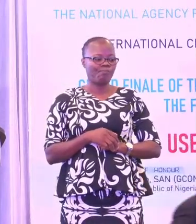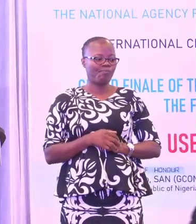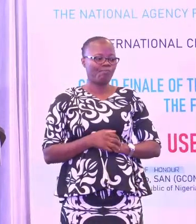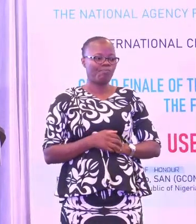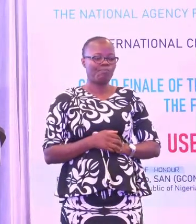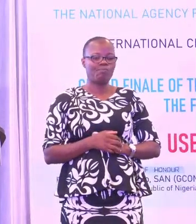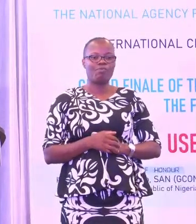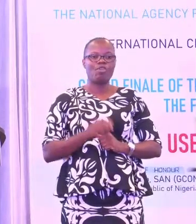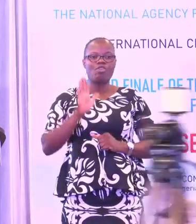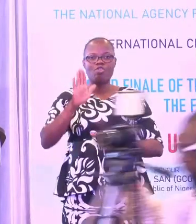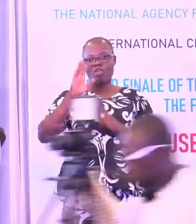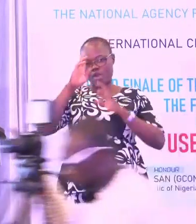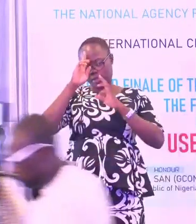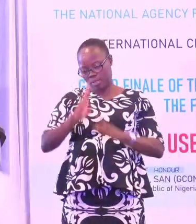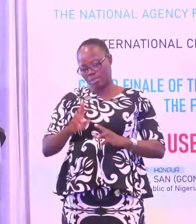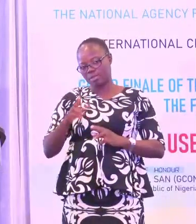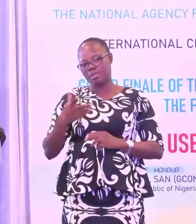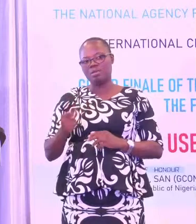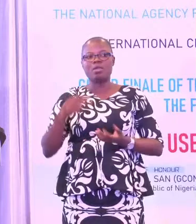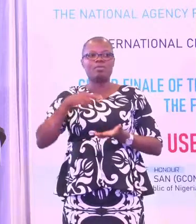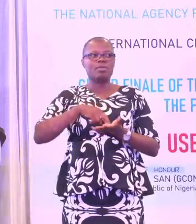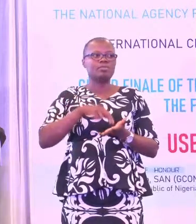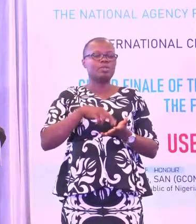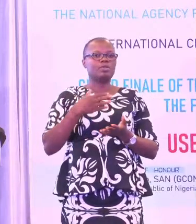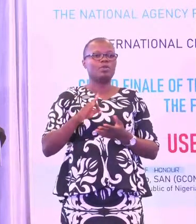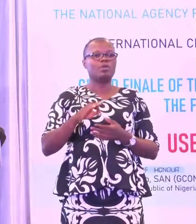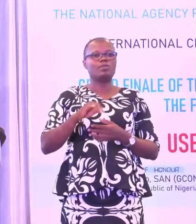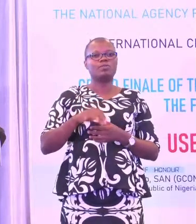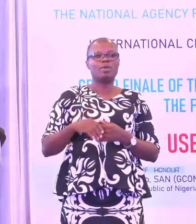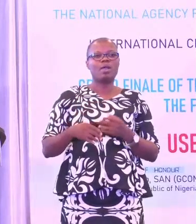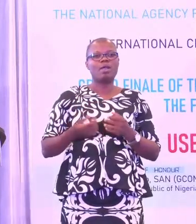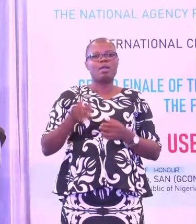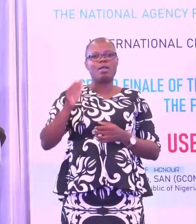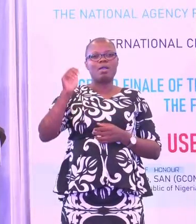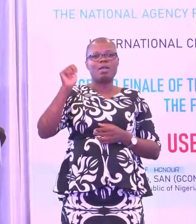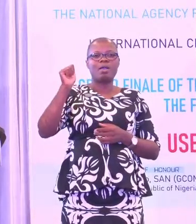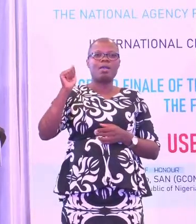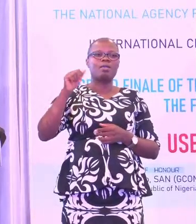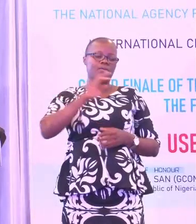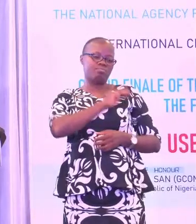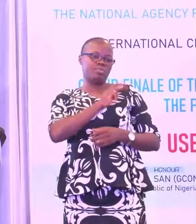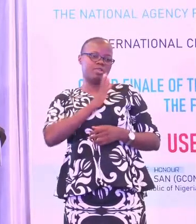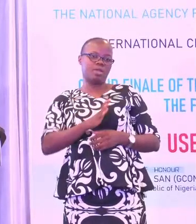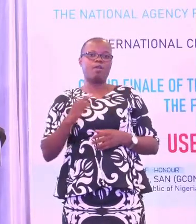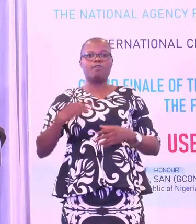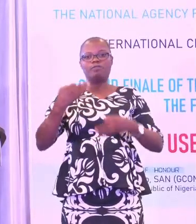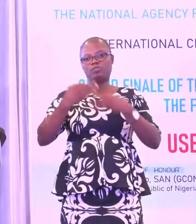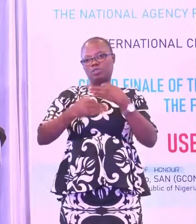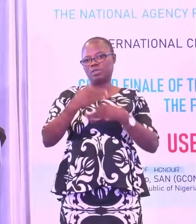Your Excellency, the representative of the Honorable Attorney General and Minister of Justice,